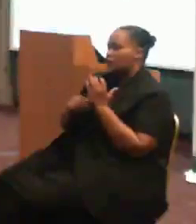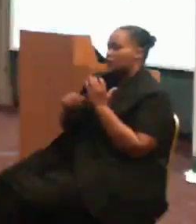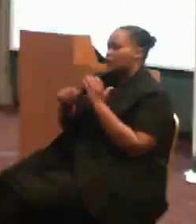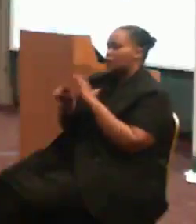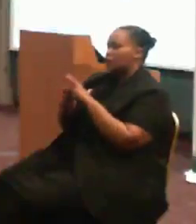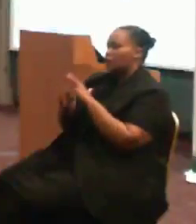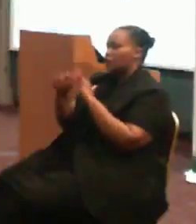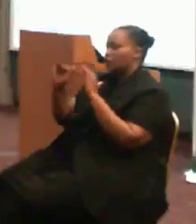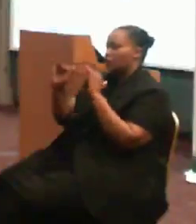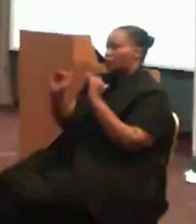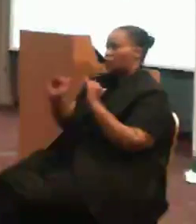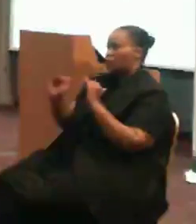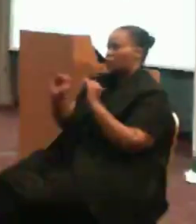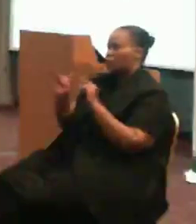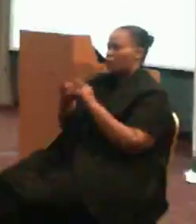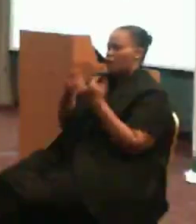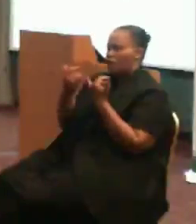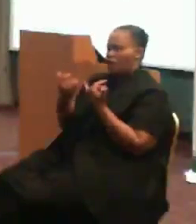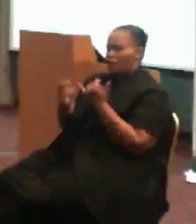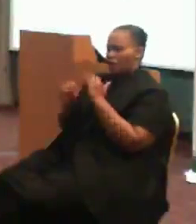this case, it's only half.